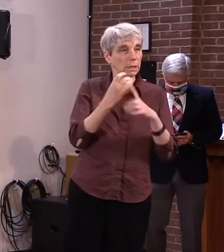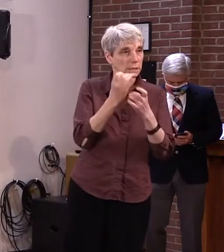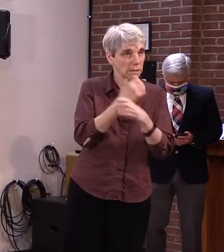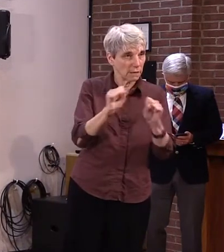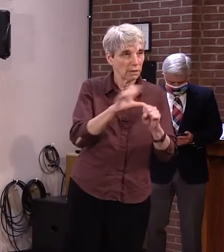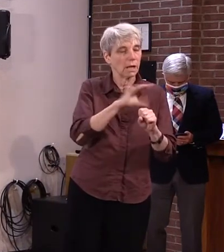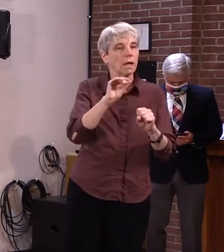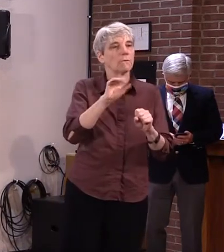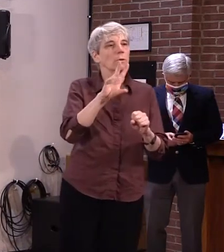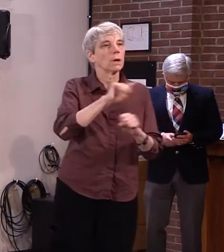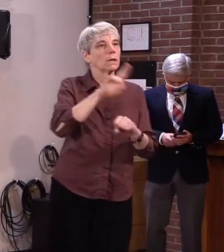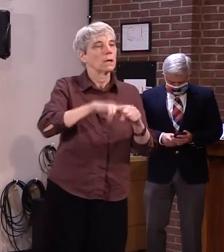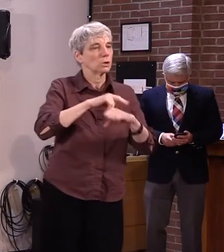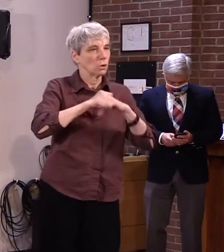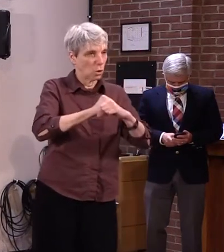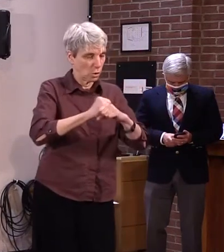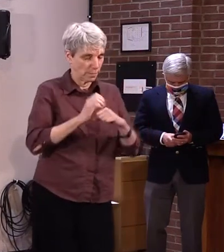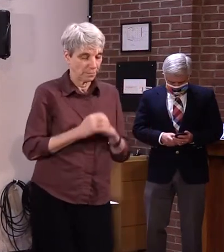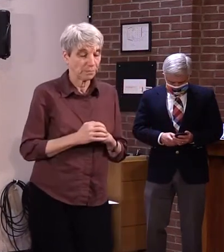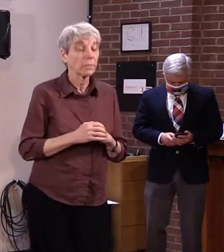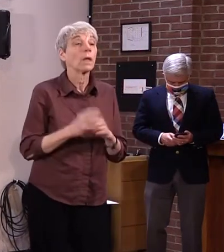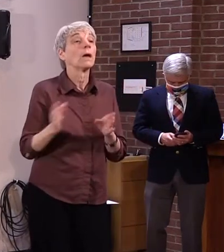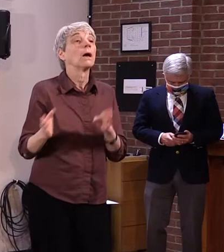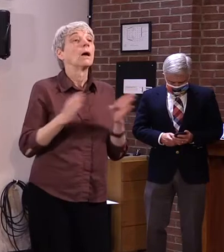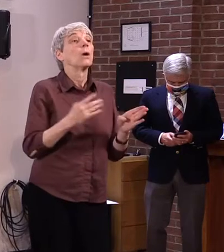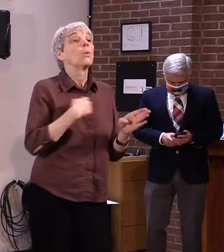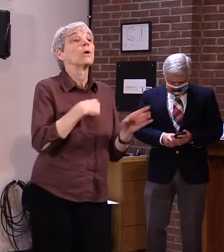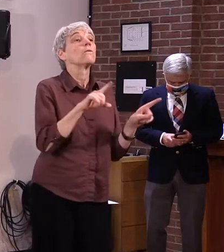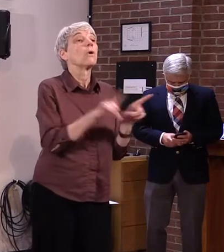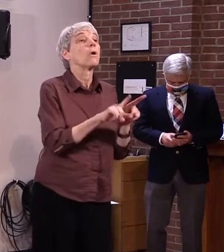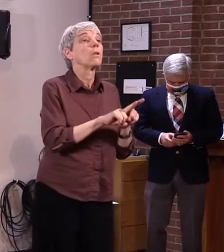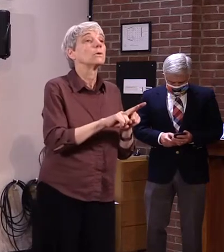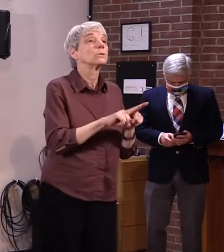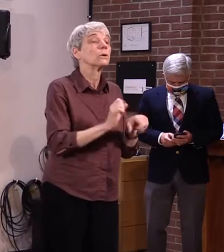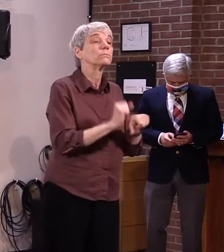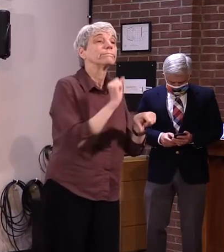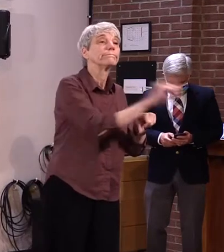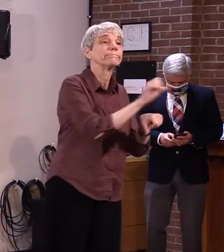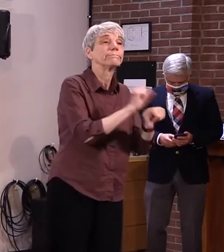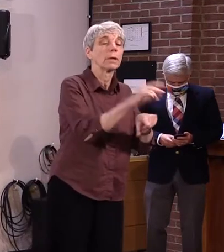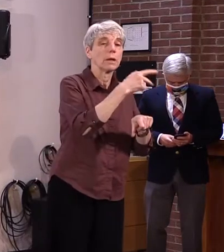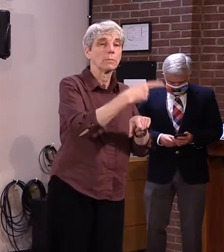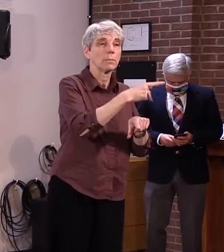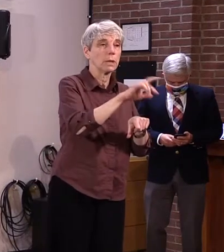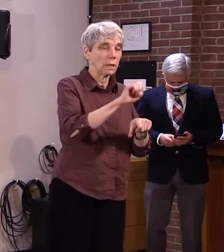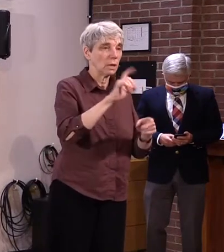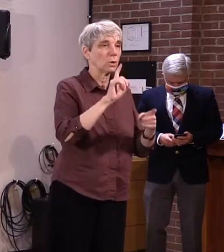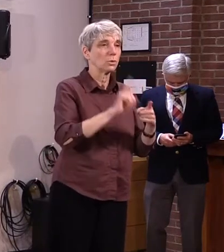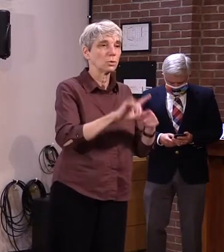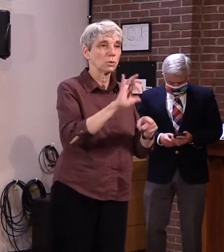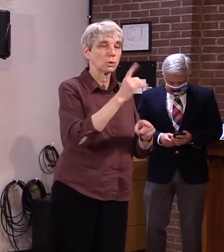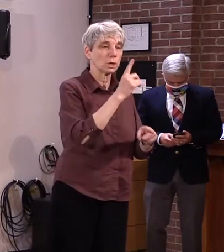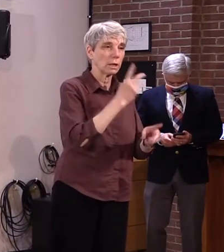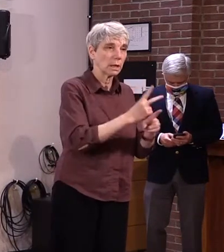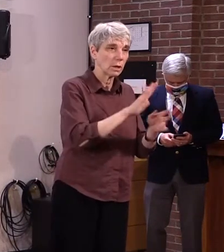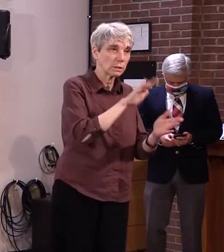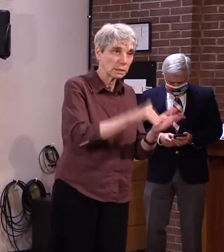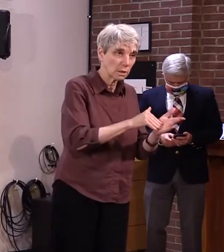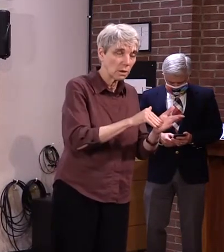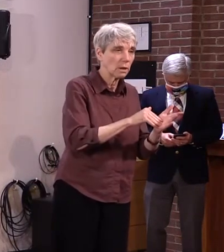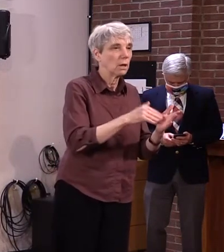emergency response sectors, the state has also distributed personal protective equipment to child care centers, including over 300 thermometers